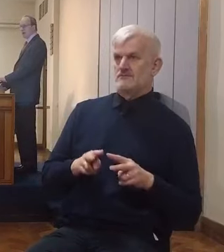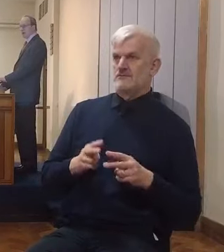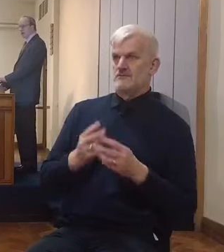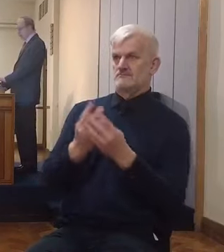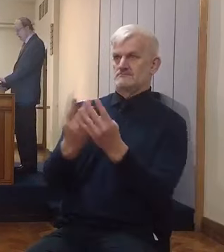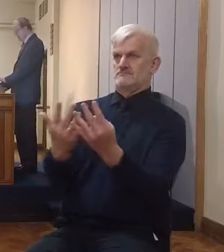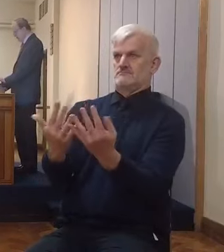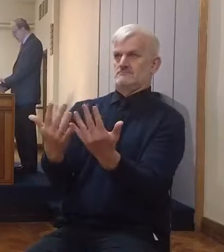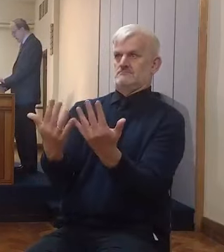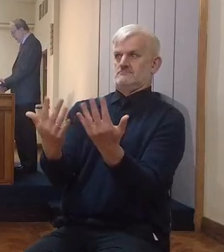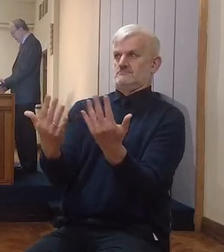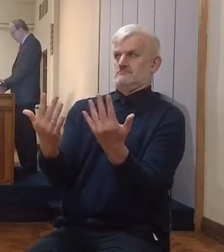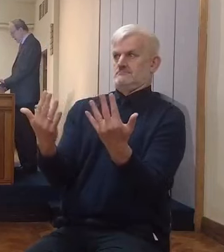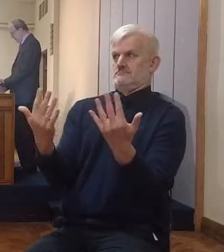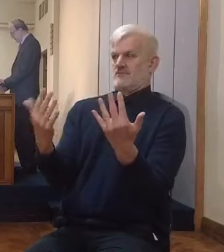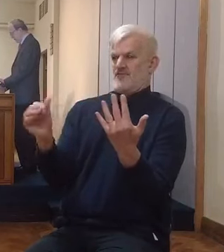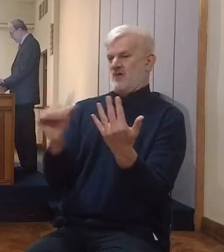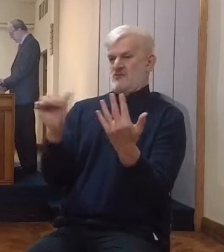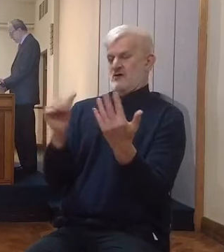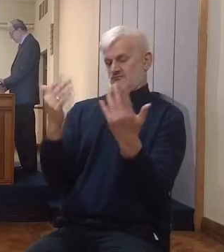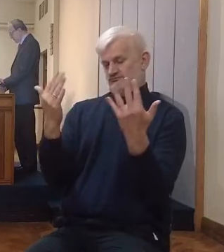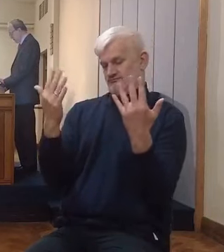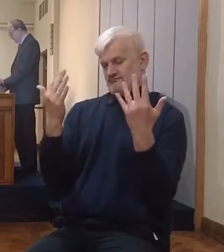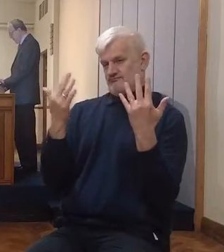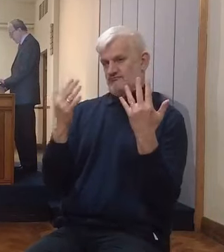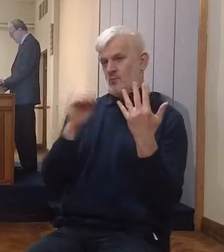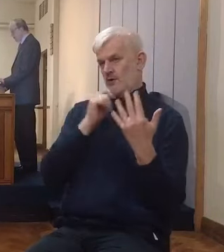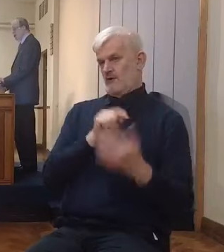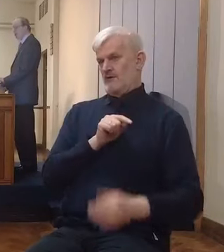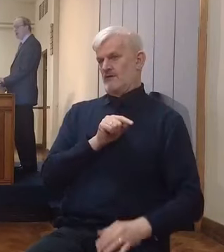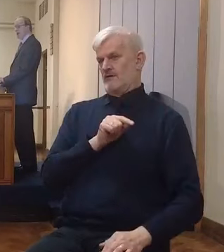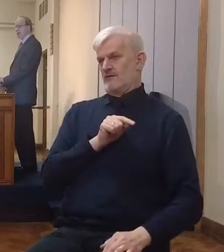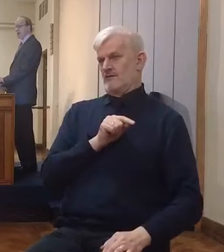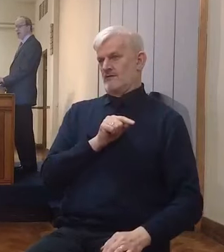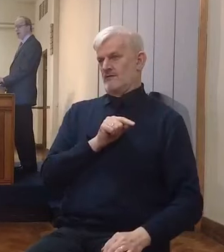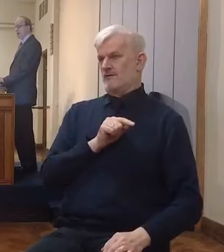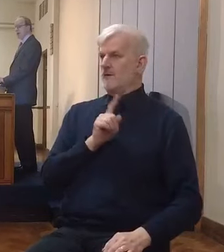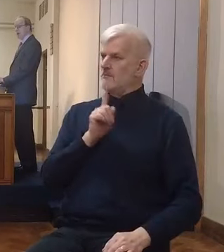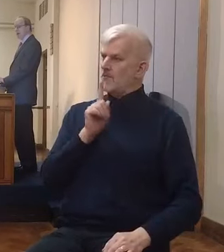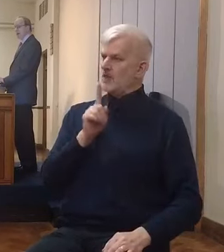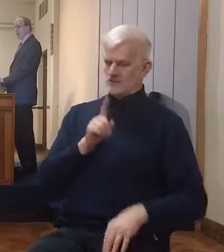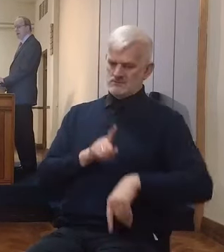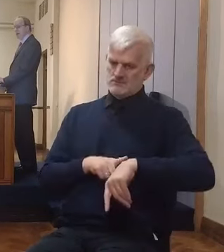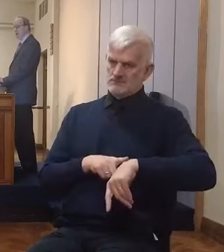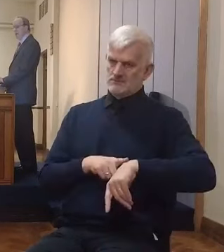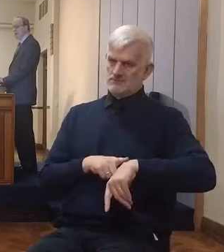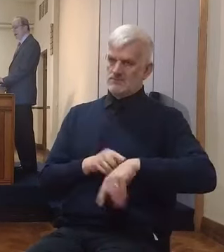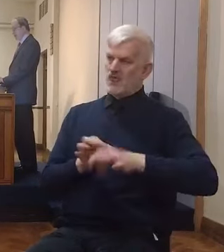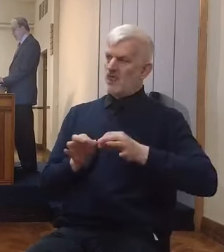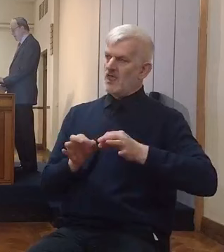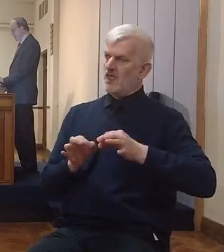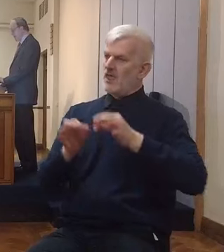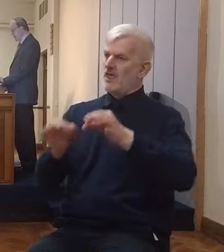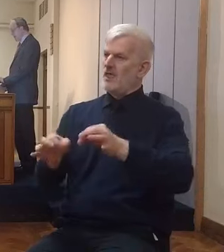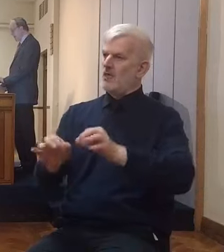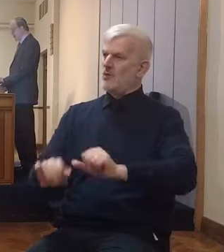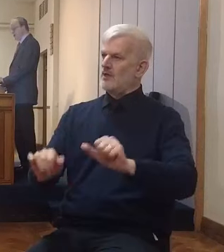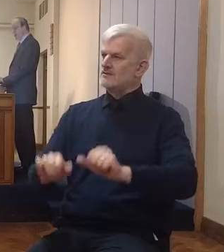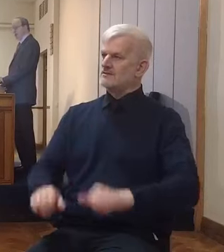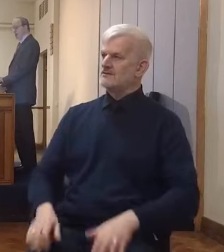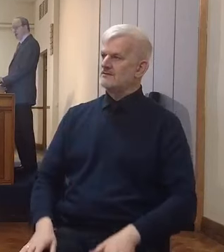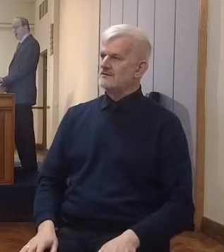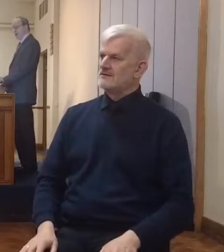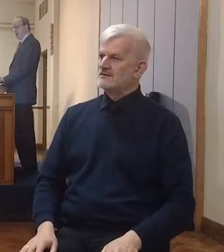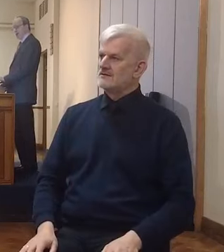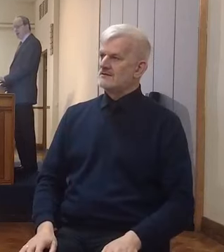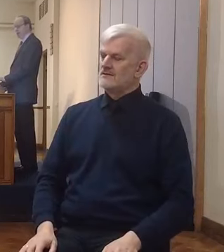them arranged against them. There was a wait, a long period, and we